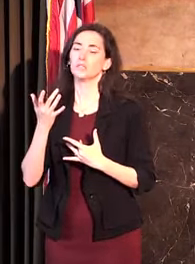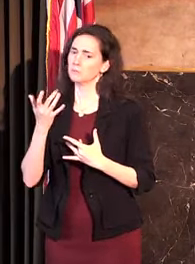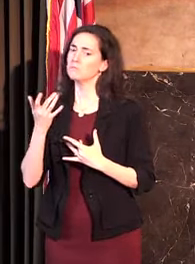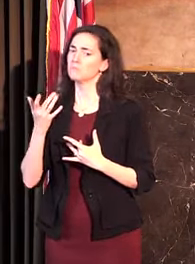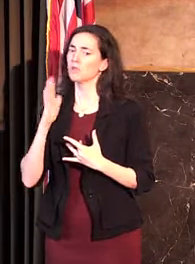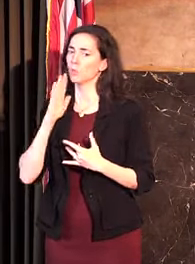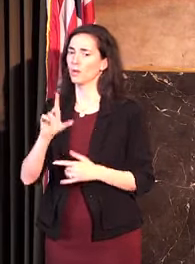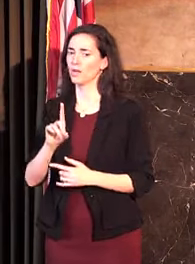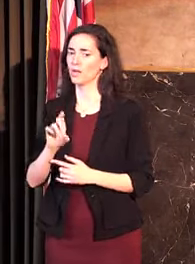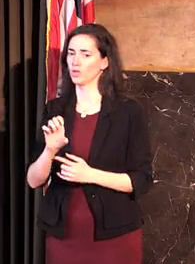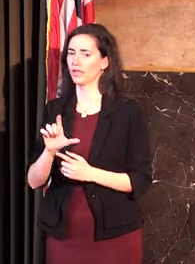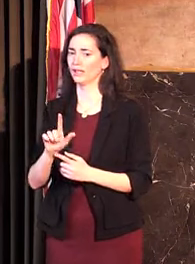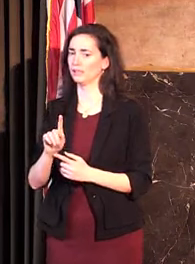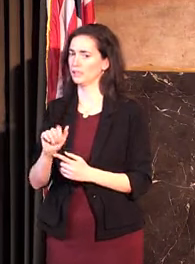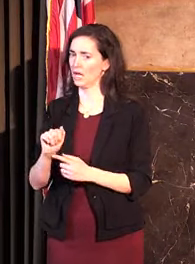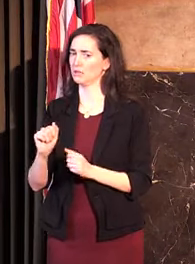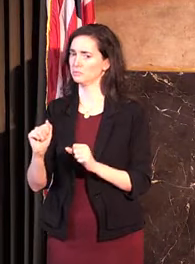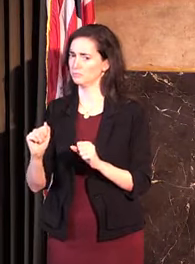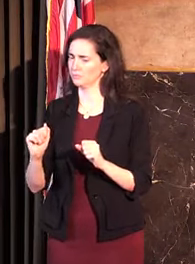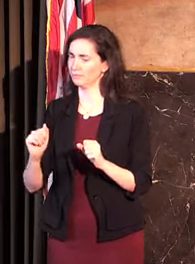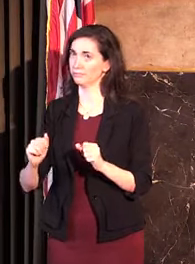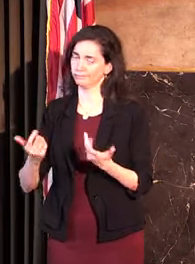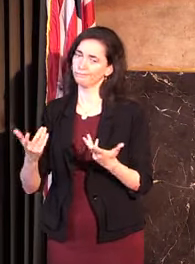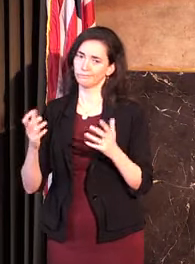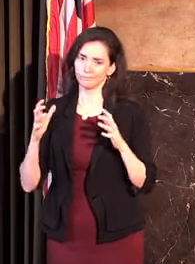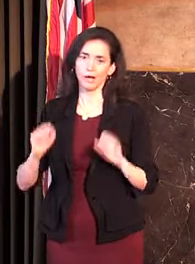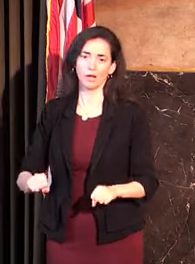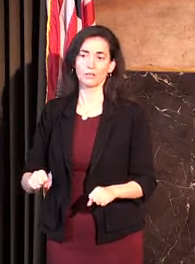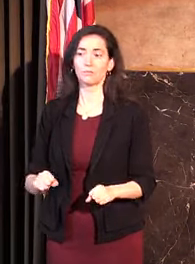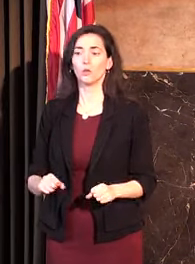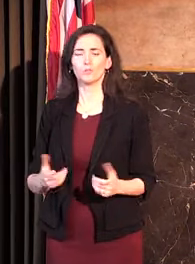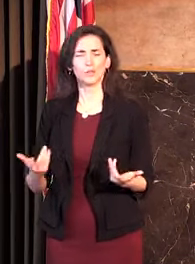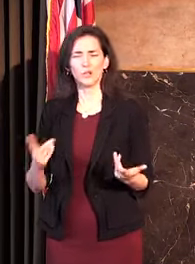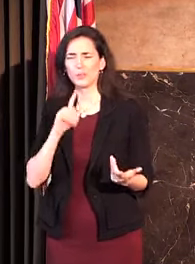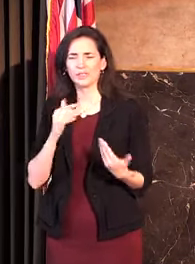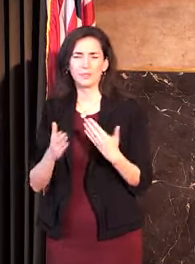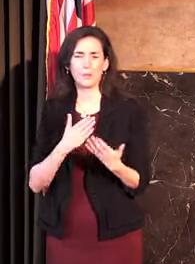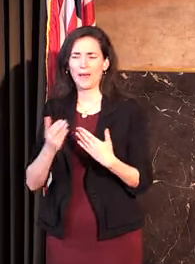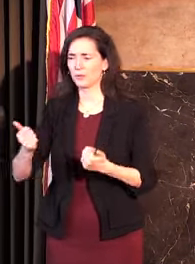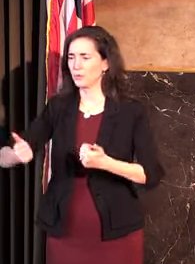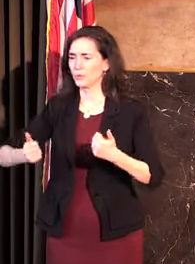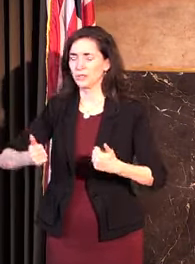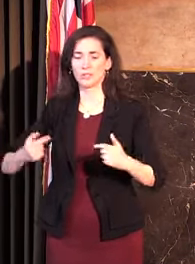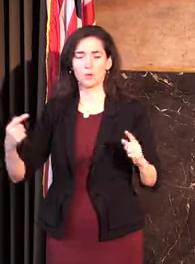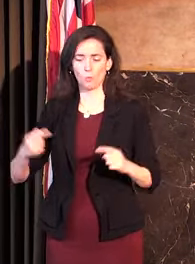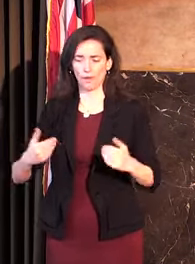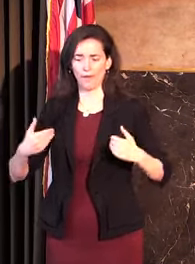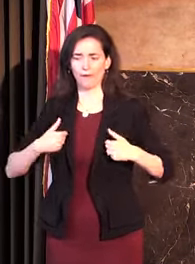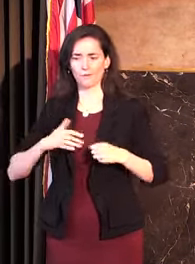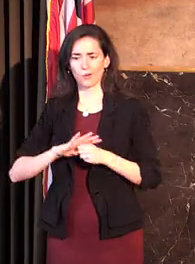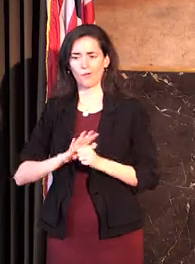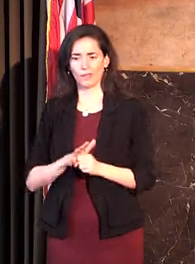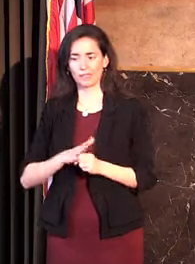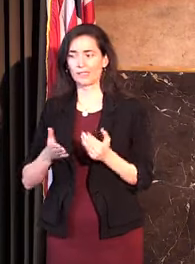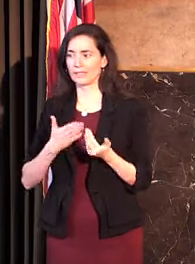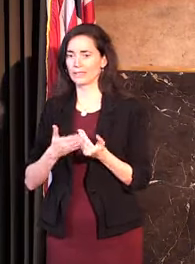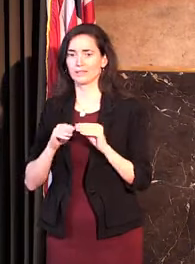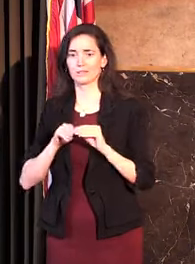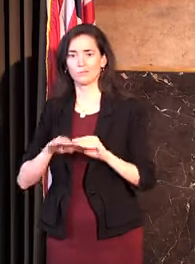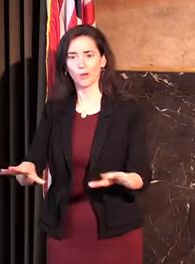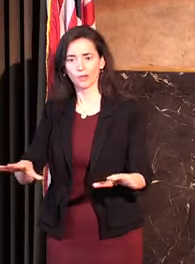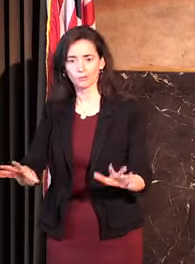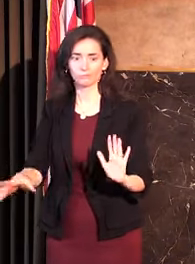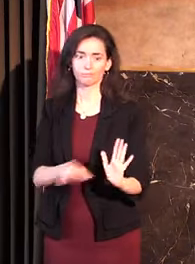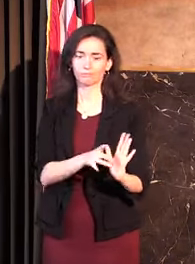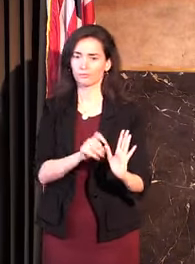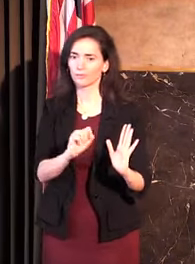what difference that makes to an individual, because you have COVID and it's contagious.